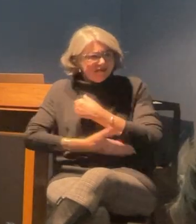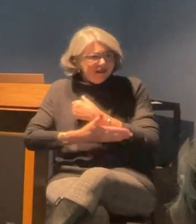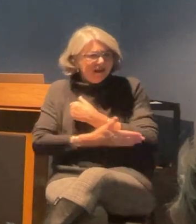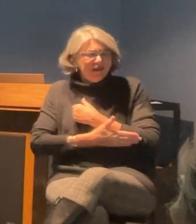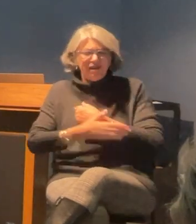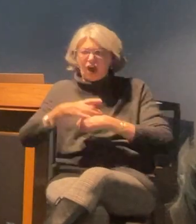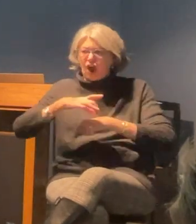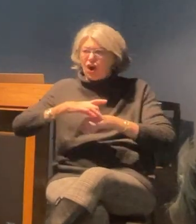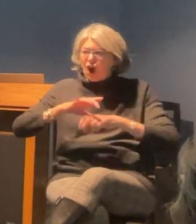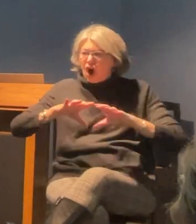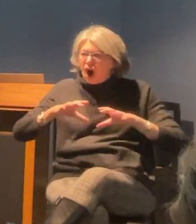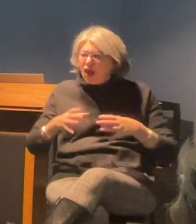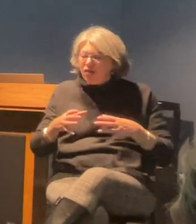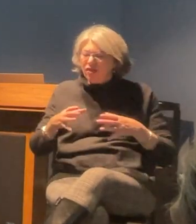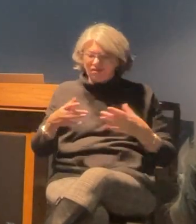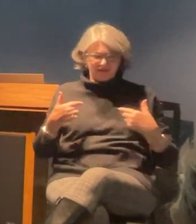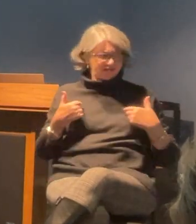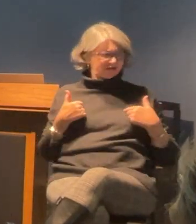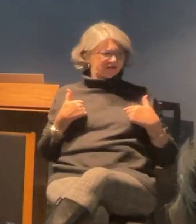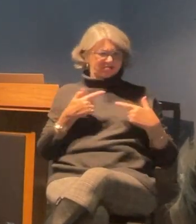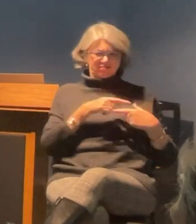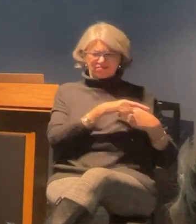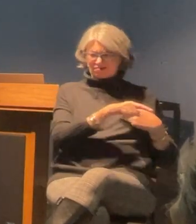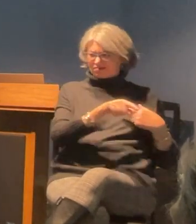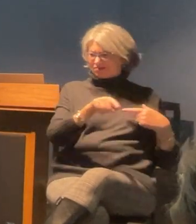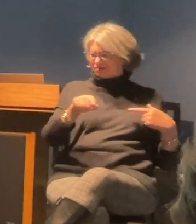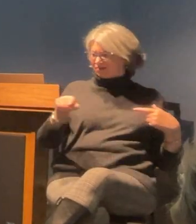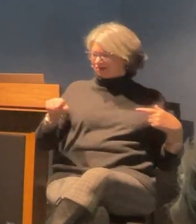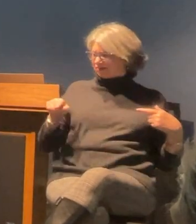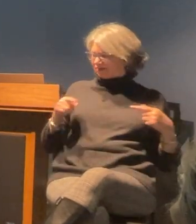on earth, and I'm surrounding myself with stuff